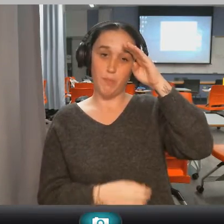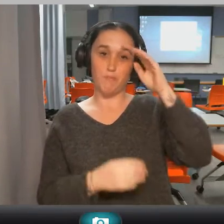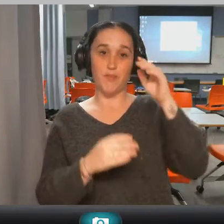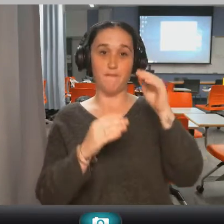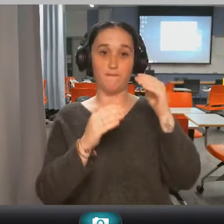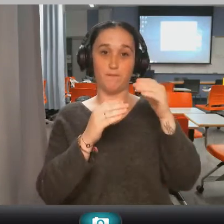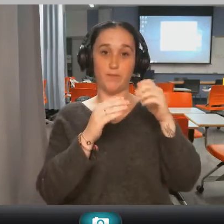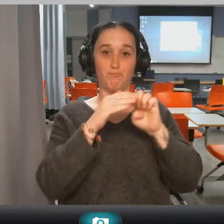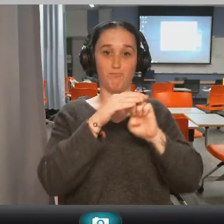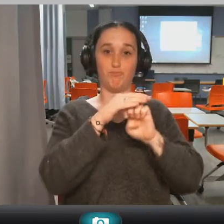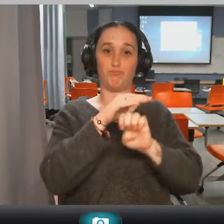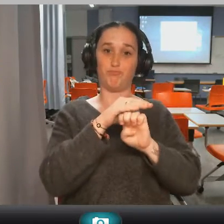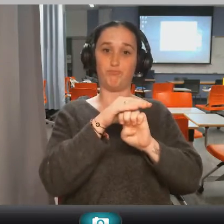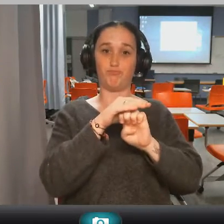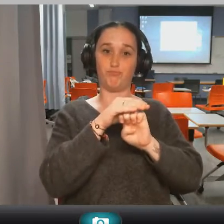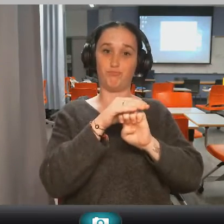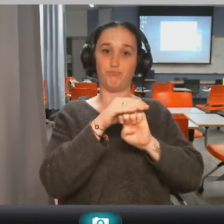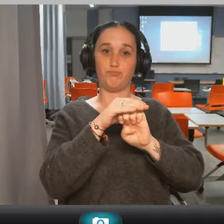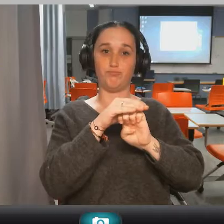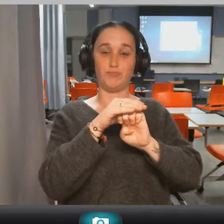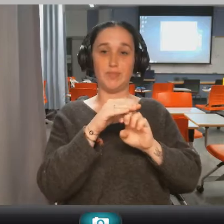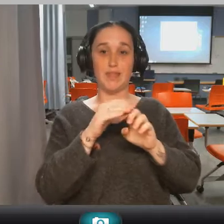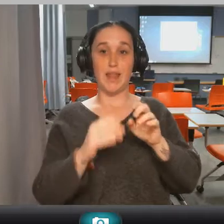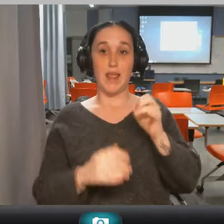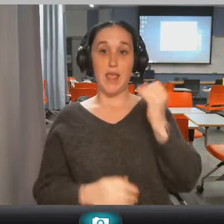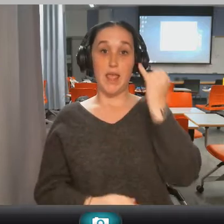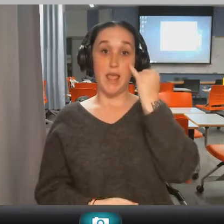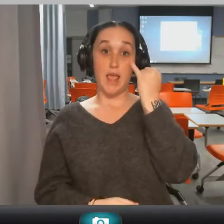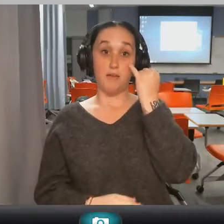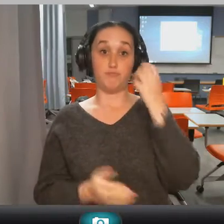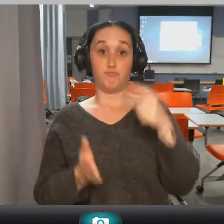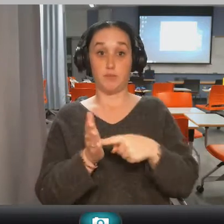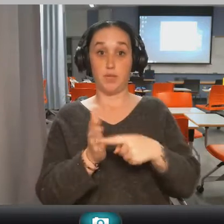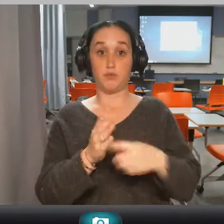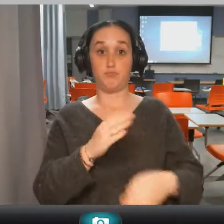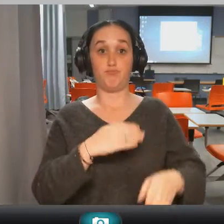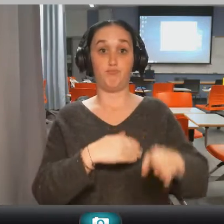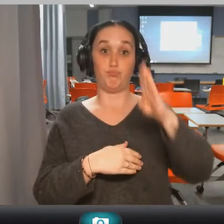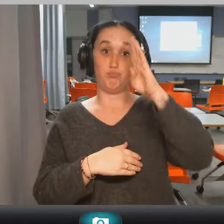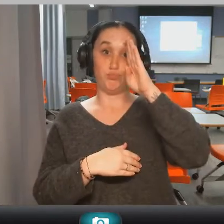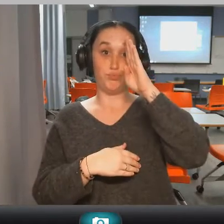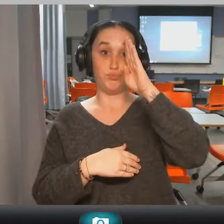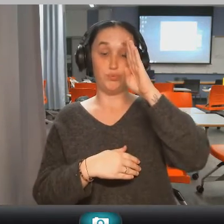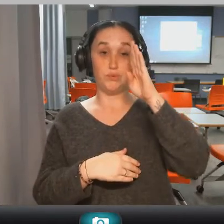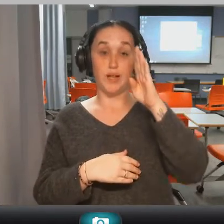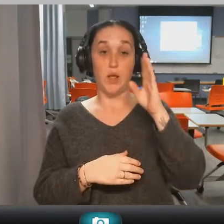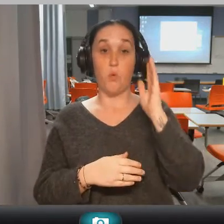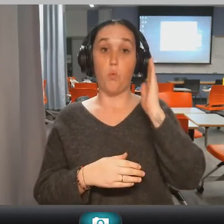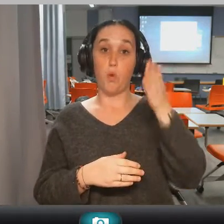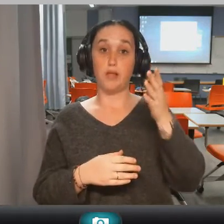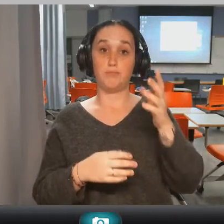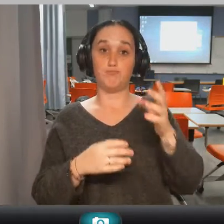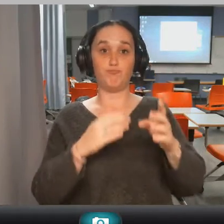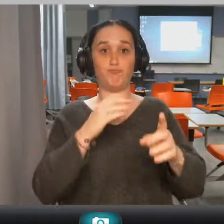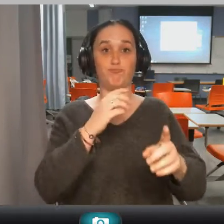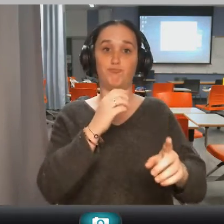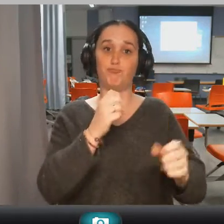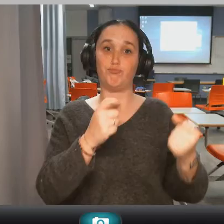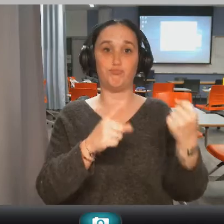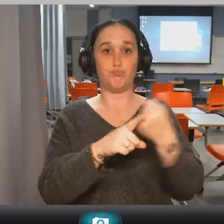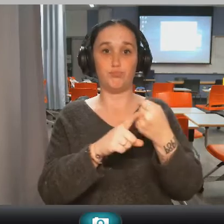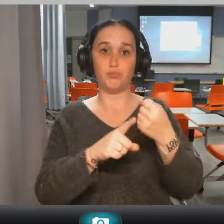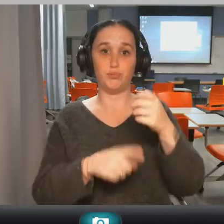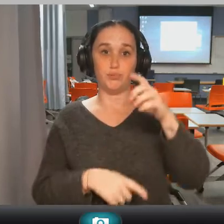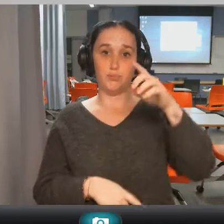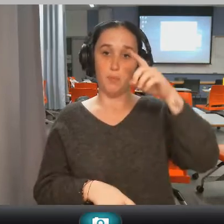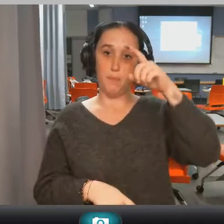hitting something, or if something's hitting you, it will more likely hit the brow and the cheekbone before it actually